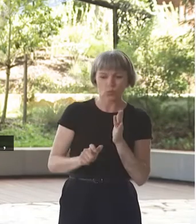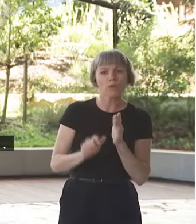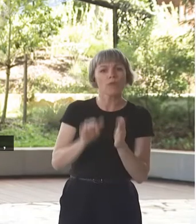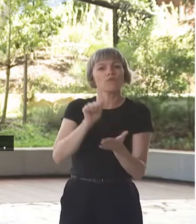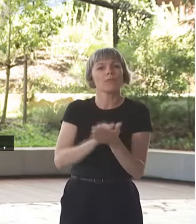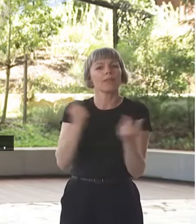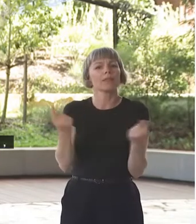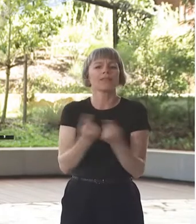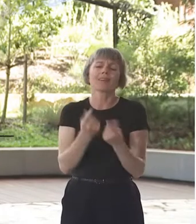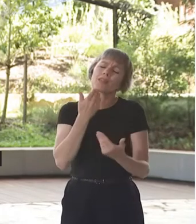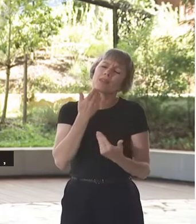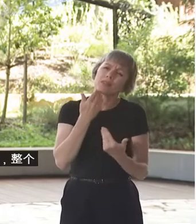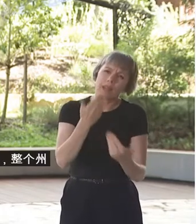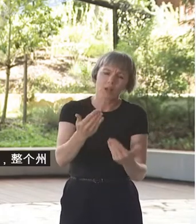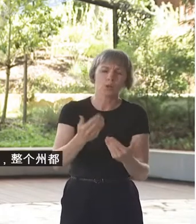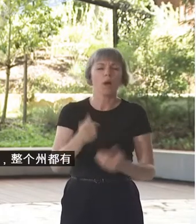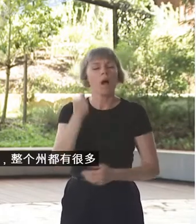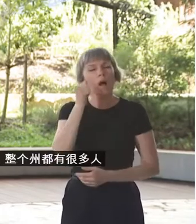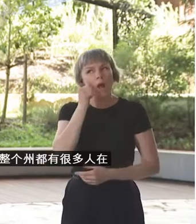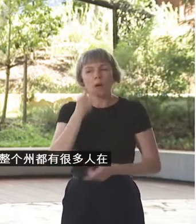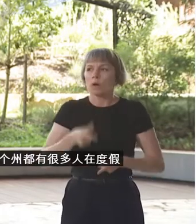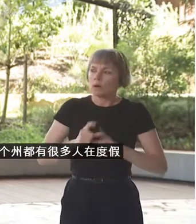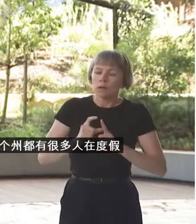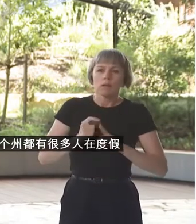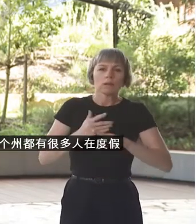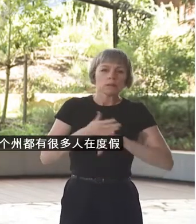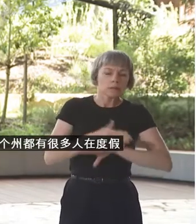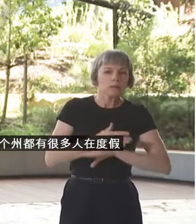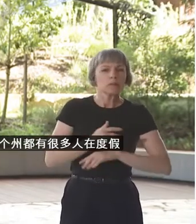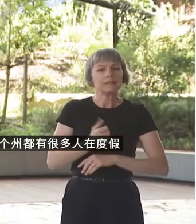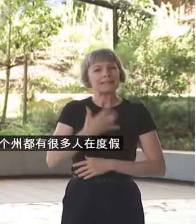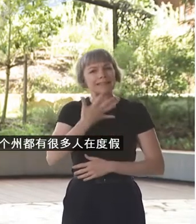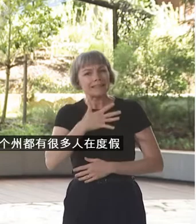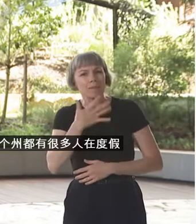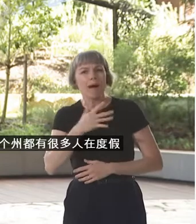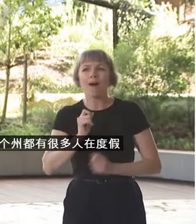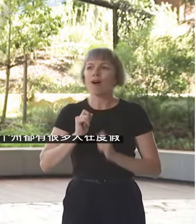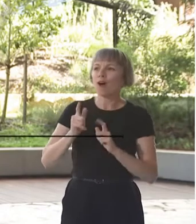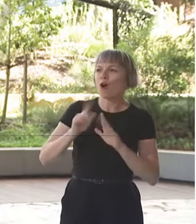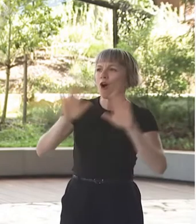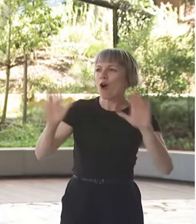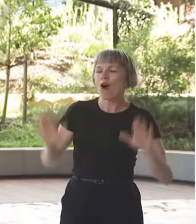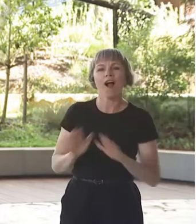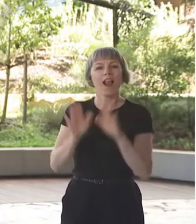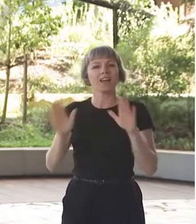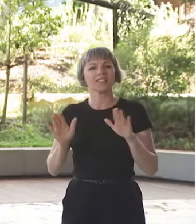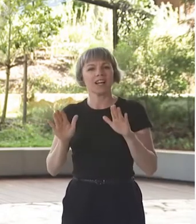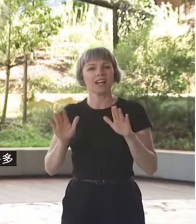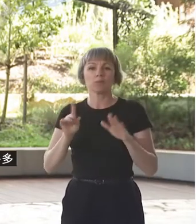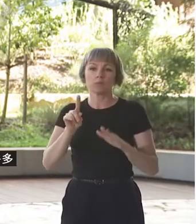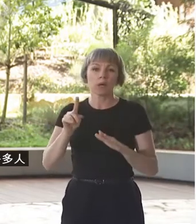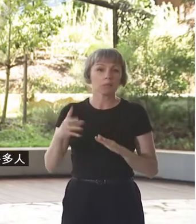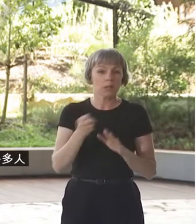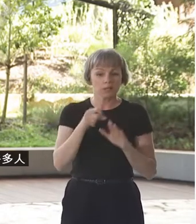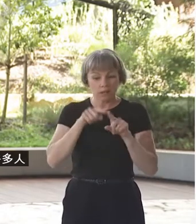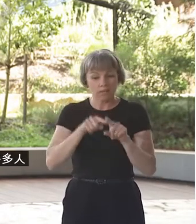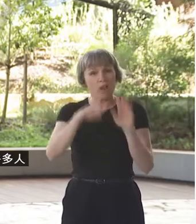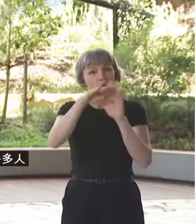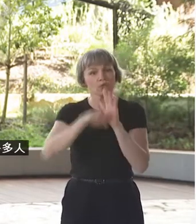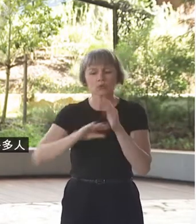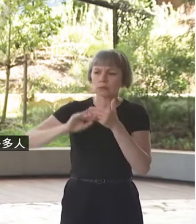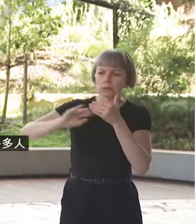a time when it's summer, many people are on holidays right across the state at a difficult time. And many